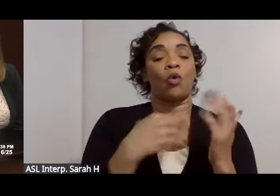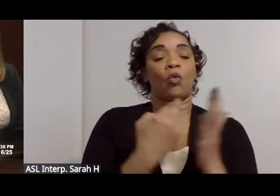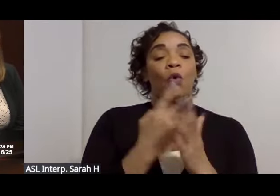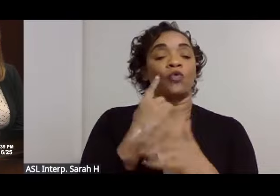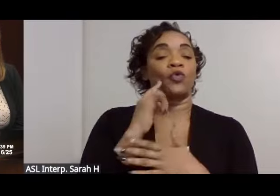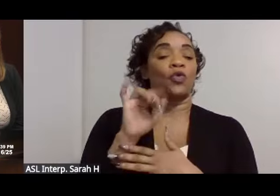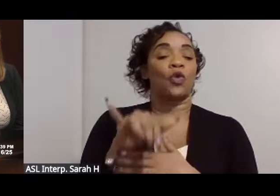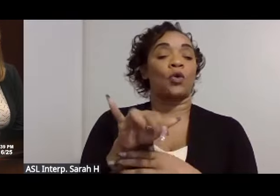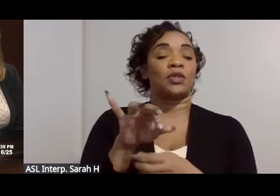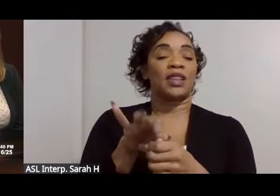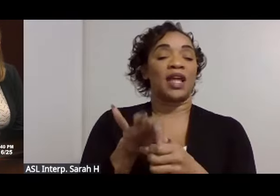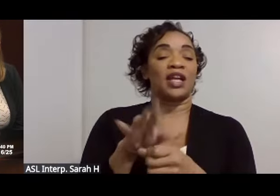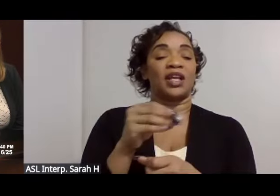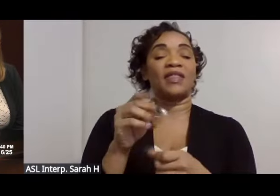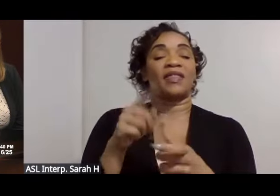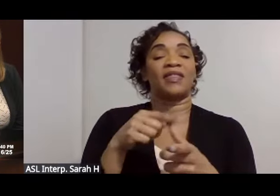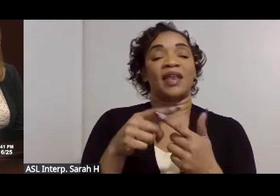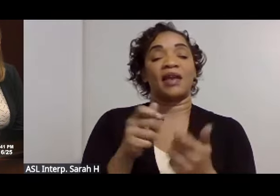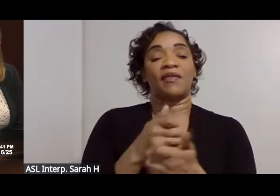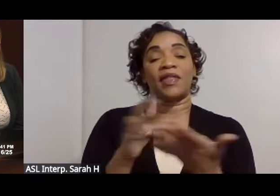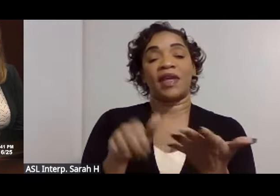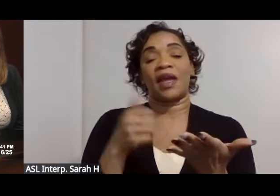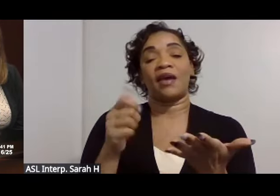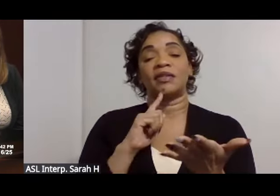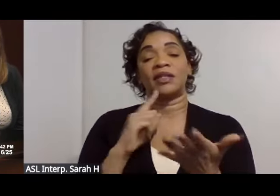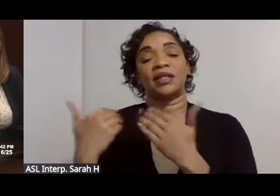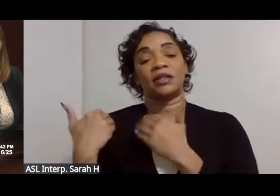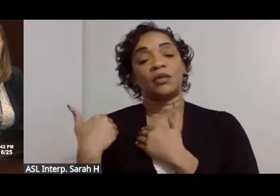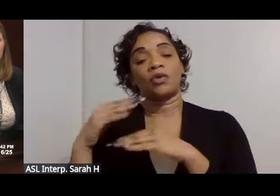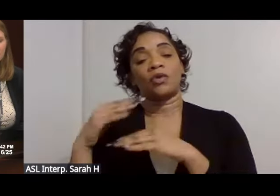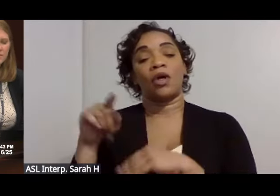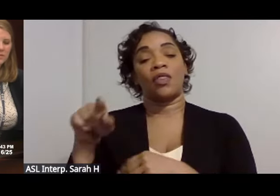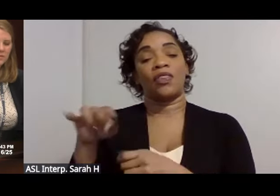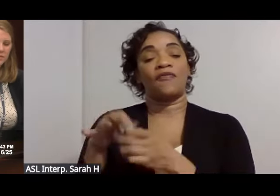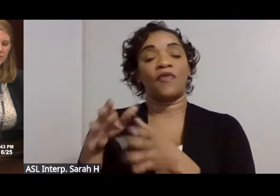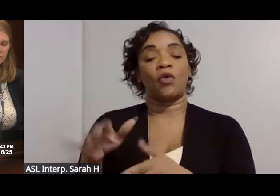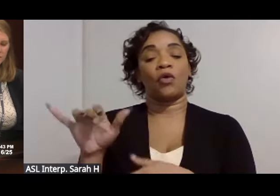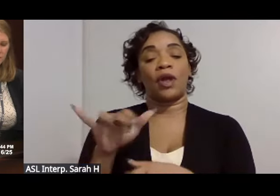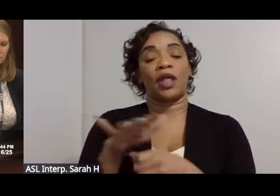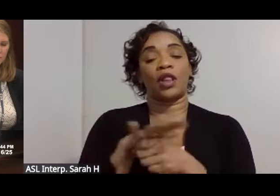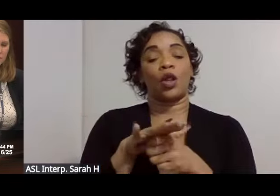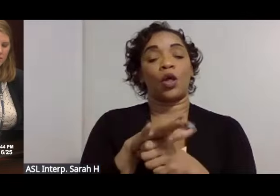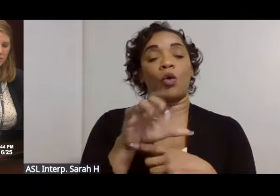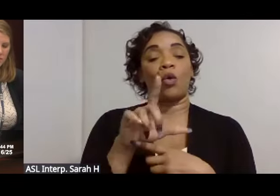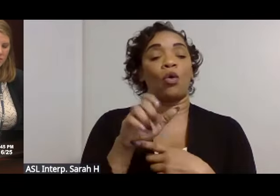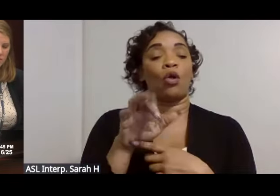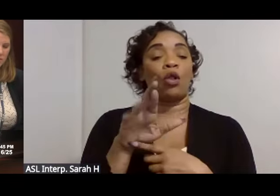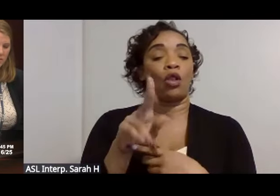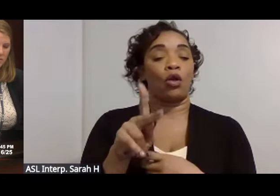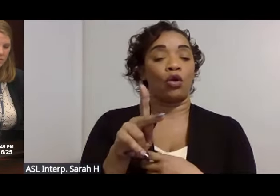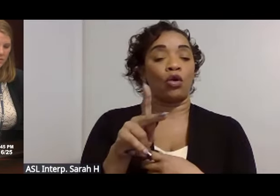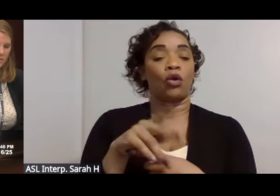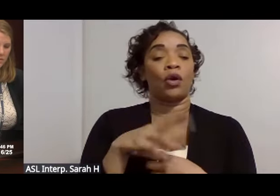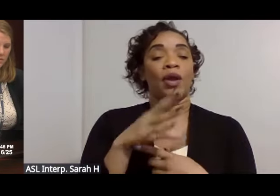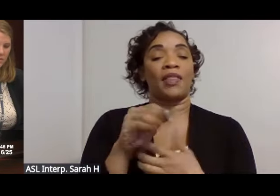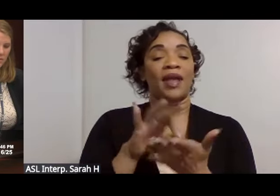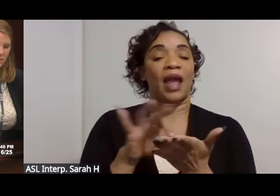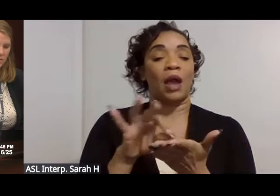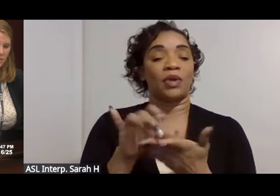of what's on the voter. Or like the local clerk, for example, with prohibiting counting of ballots, like those pieces.